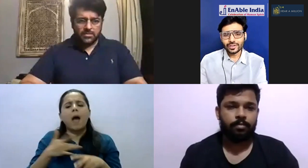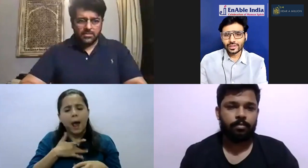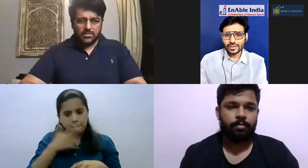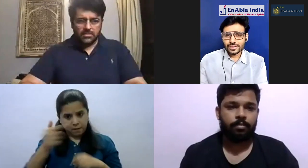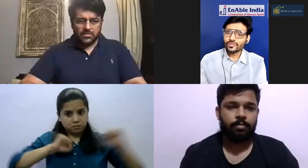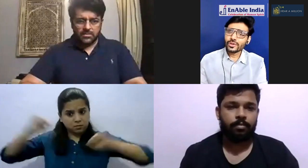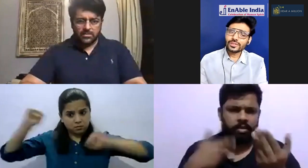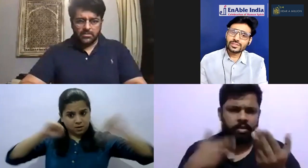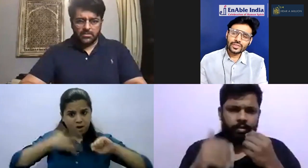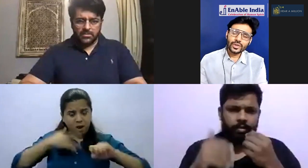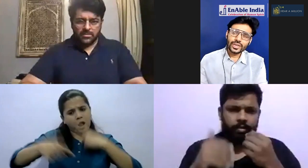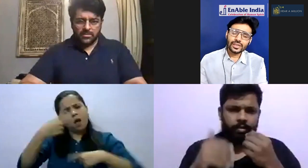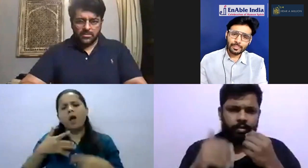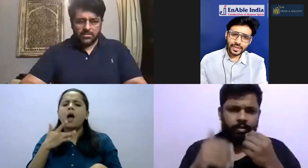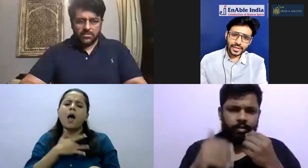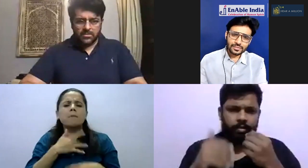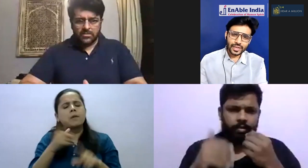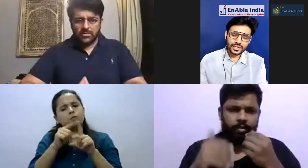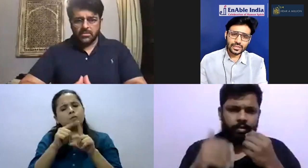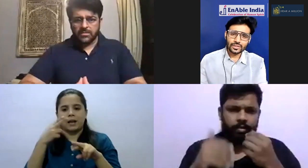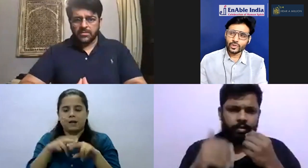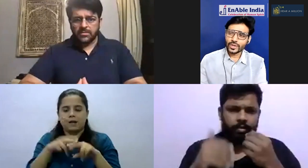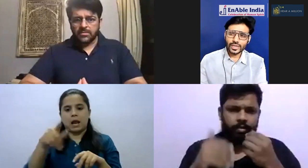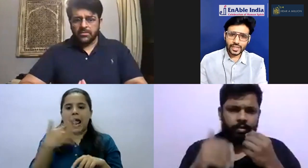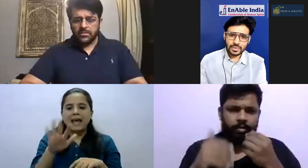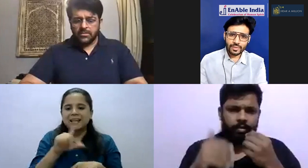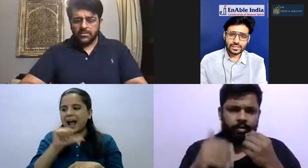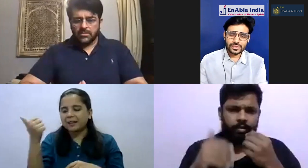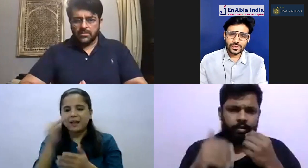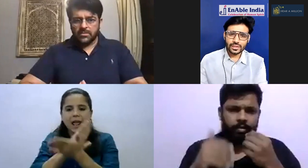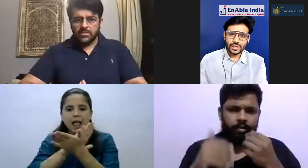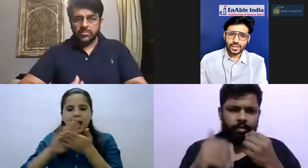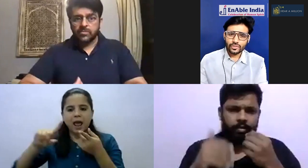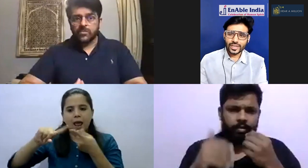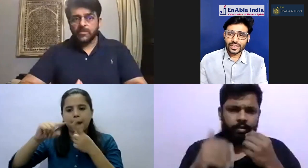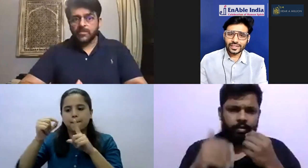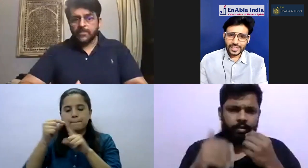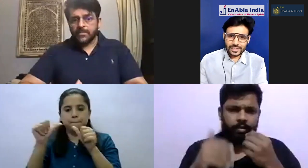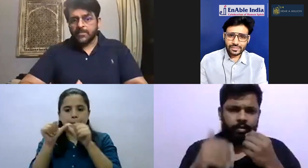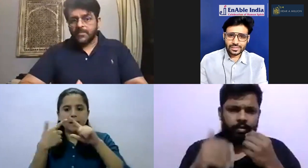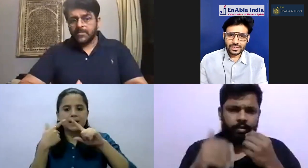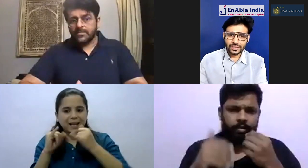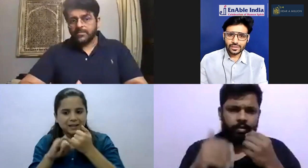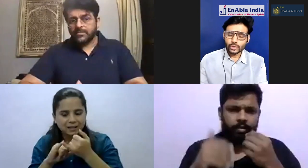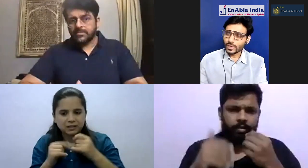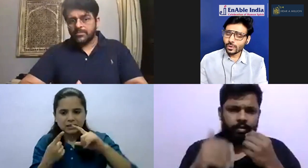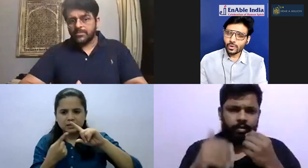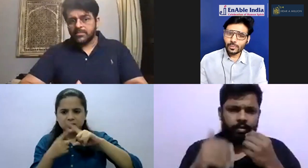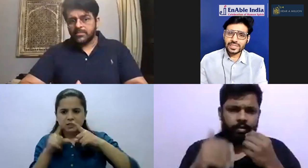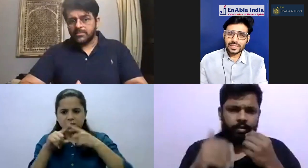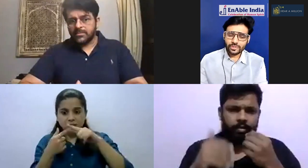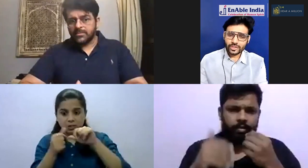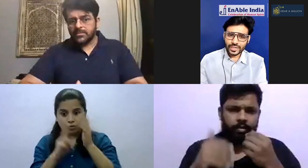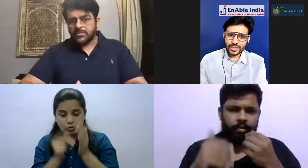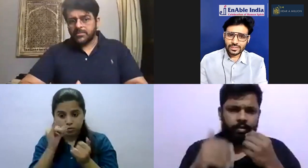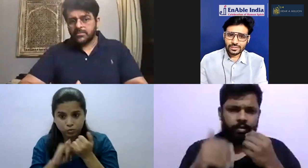life. Say if you're taking hepatitis vaccine, if you're taking TB vaccine, if you're taking tetanus vaccine, do we go home